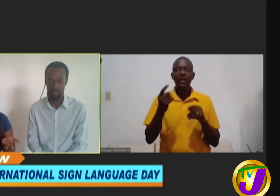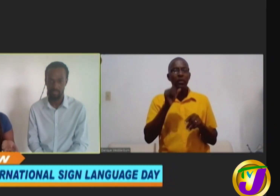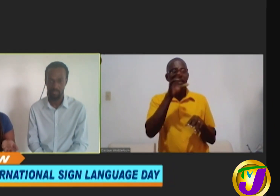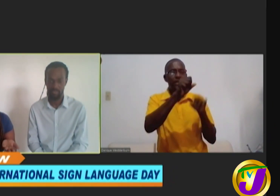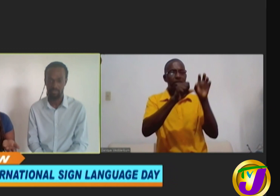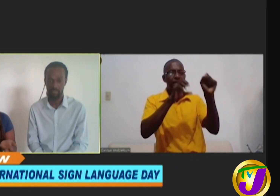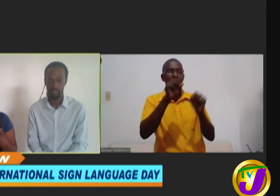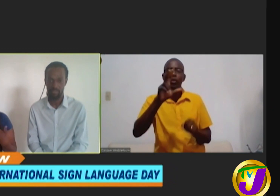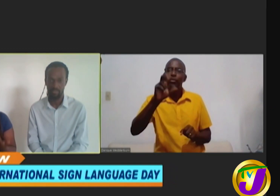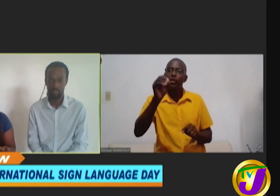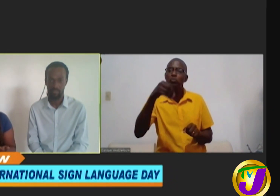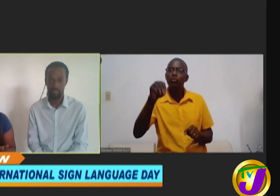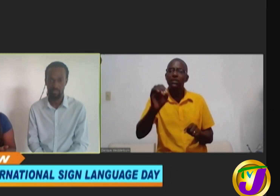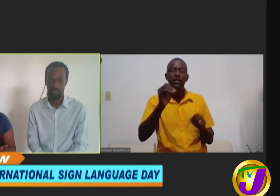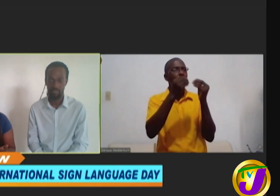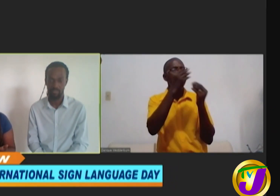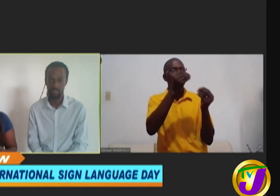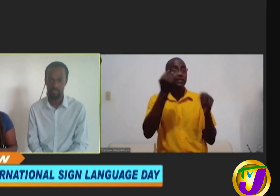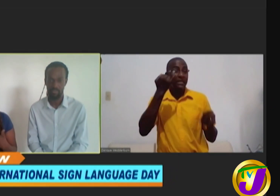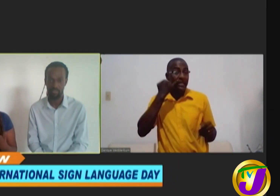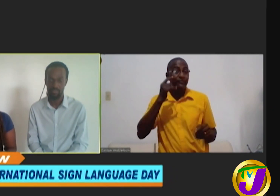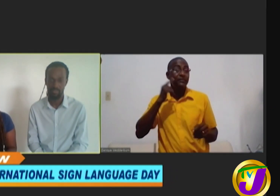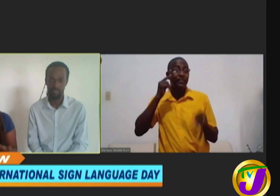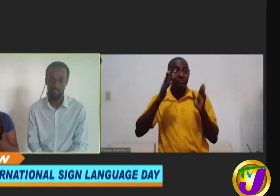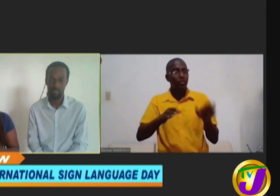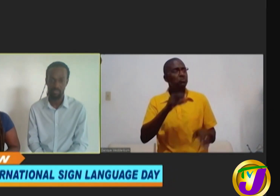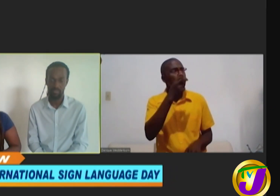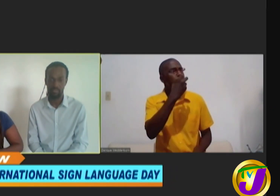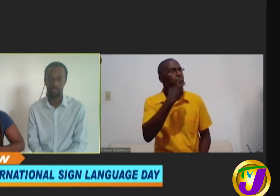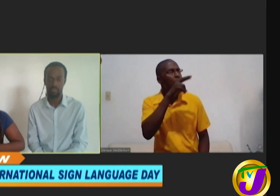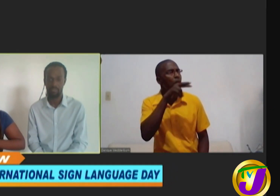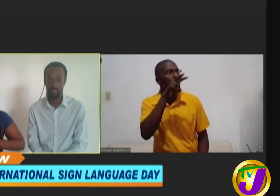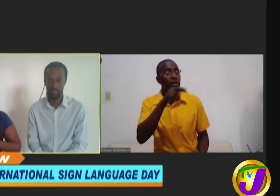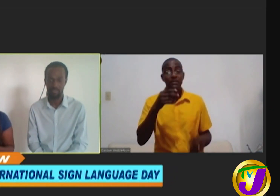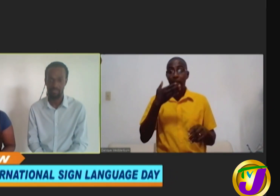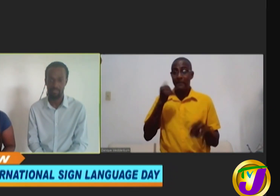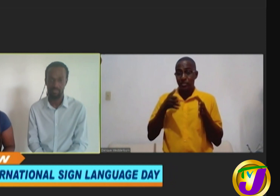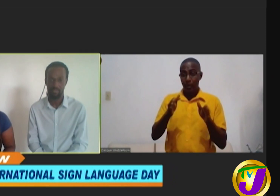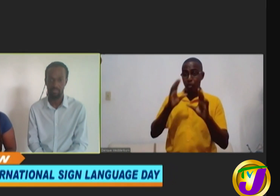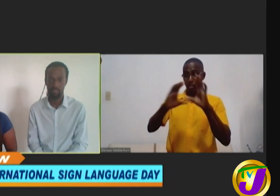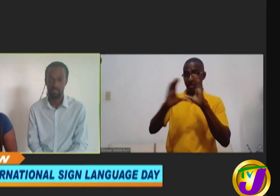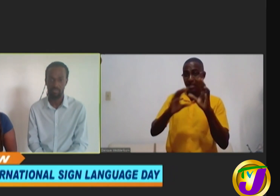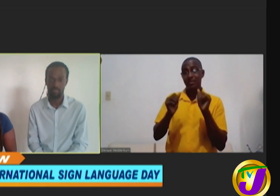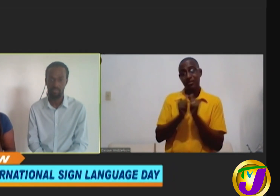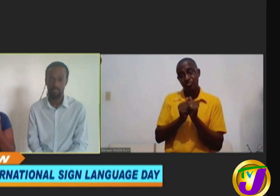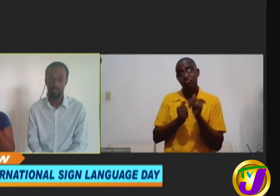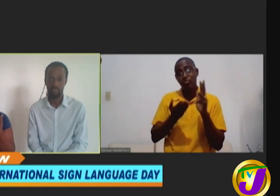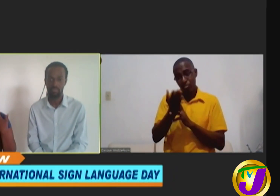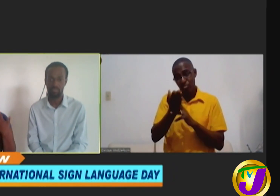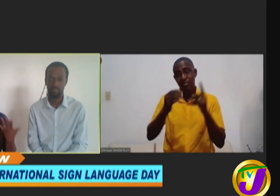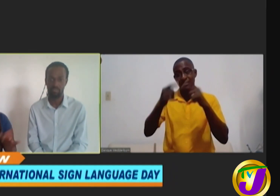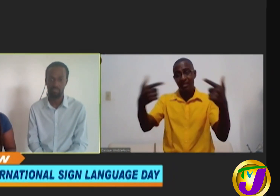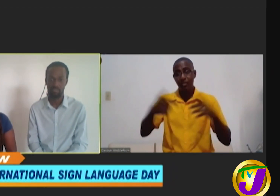of the information if a deaf person is to read lips. So again, the best way to communicate with deaf people is really through sign language, Okay, which you would